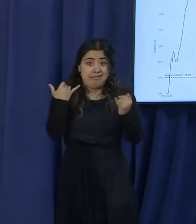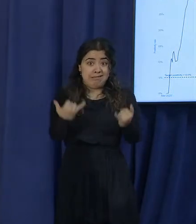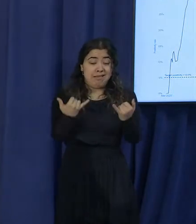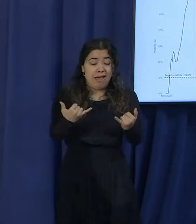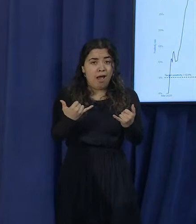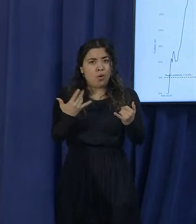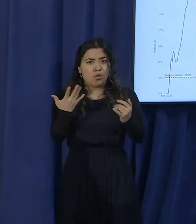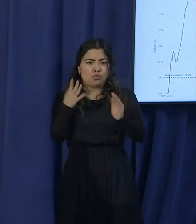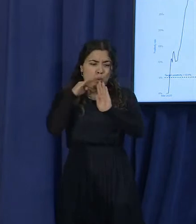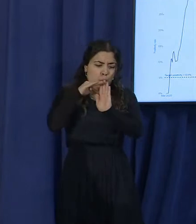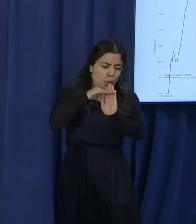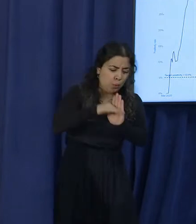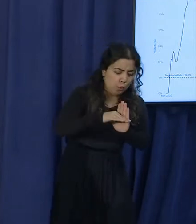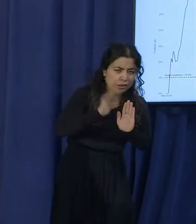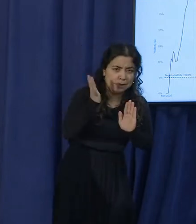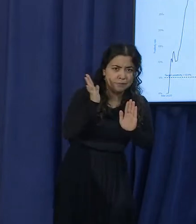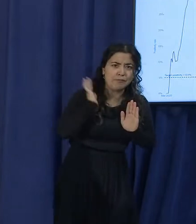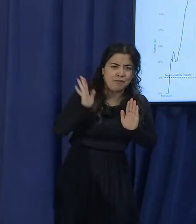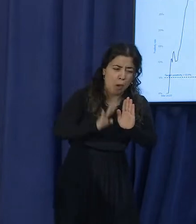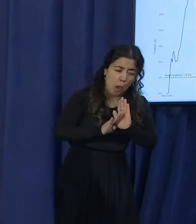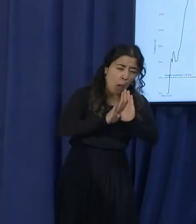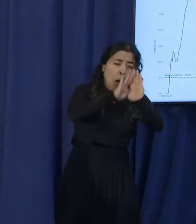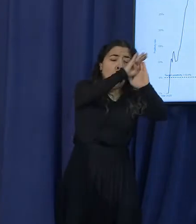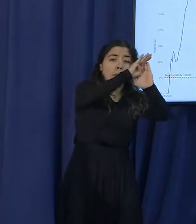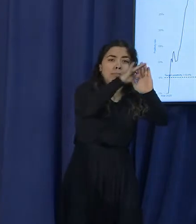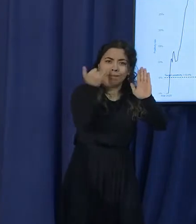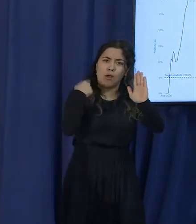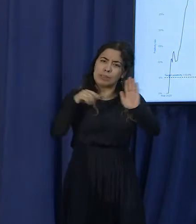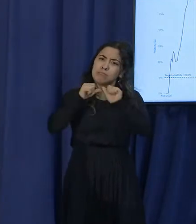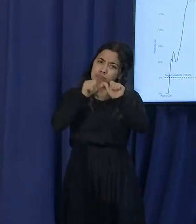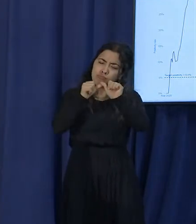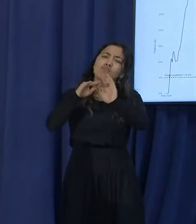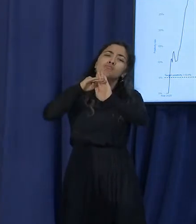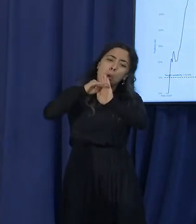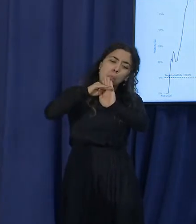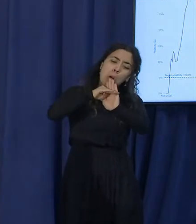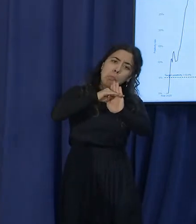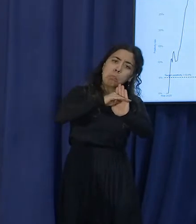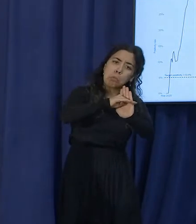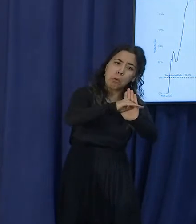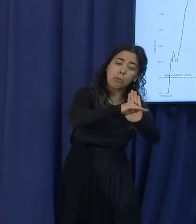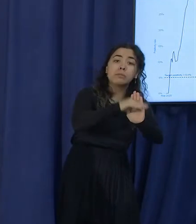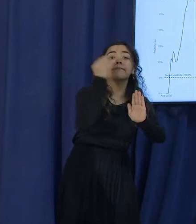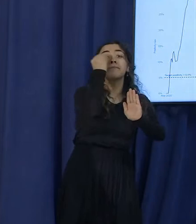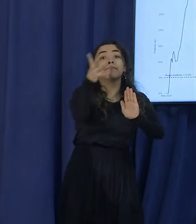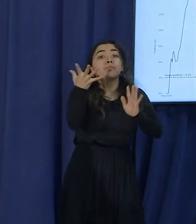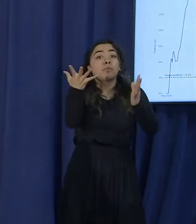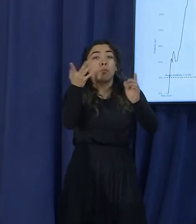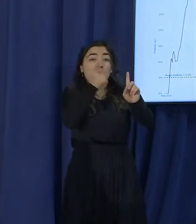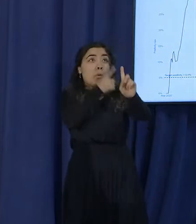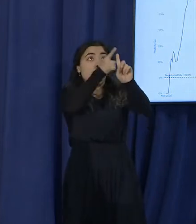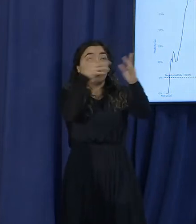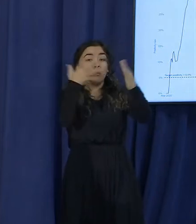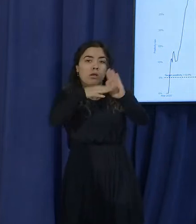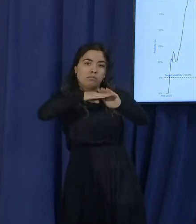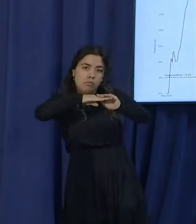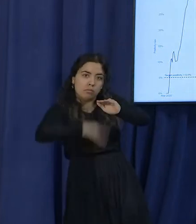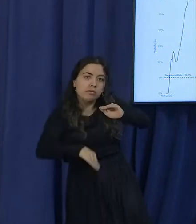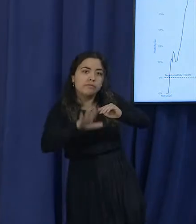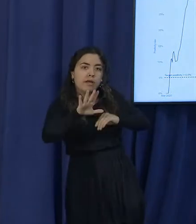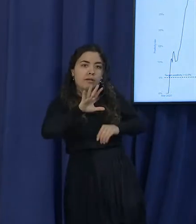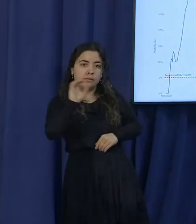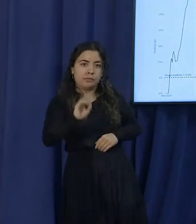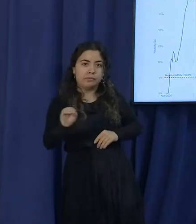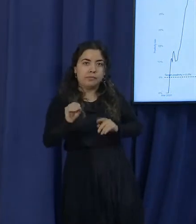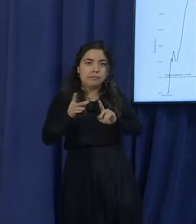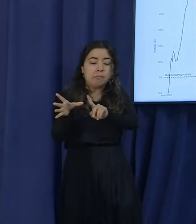months, and continuing to head the right direction. As a reminder, we'd like to get below 5% positivity and heading better